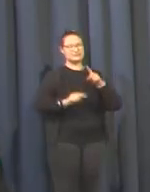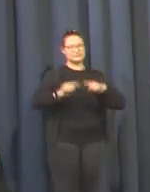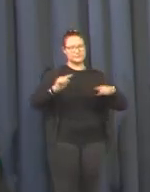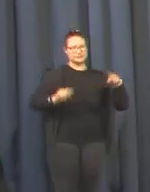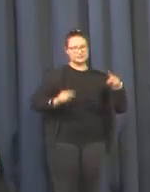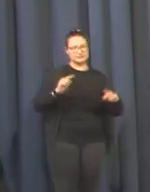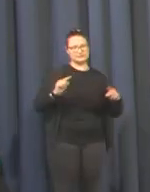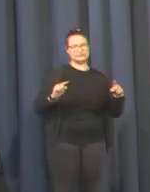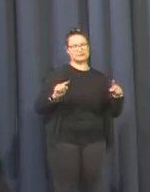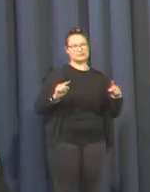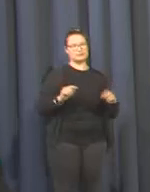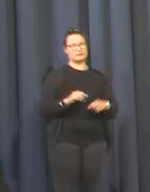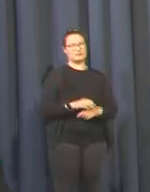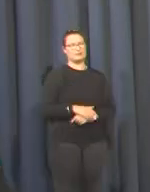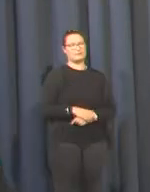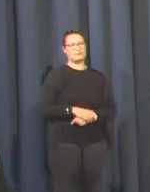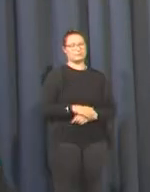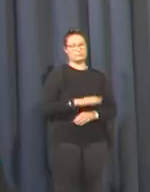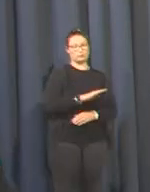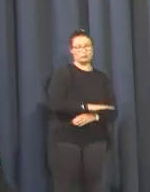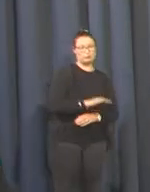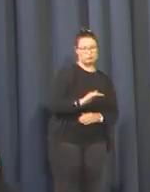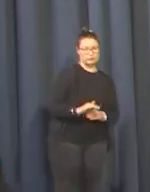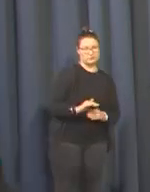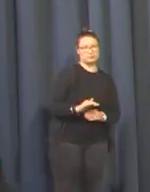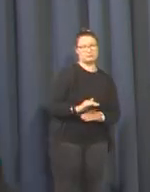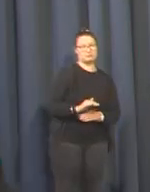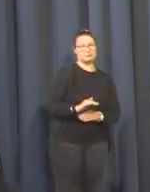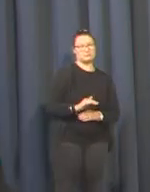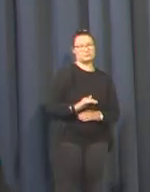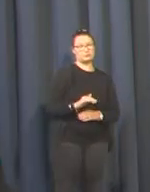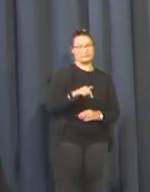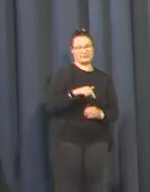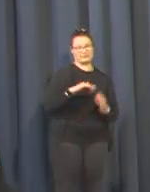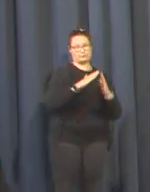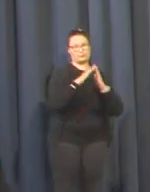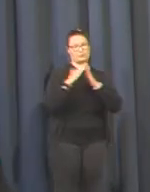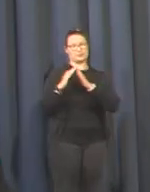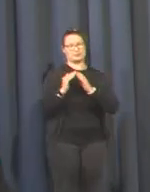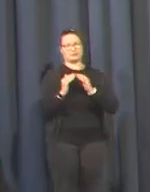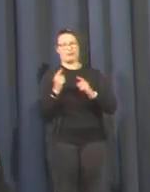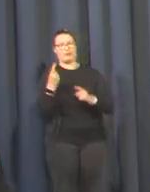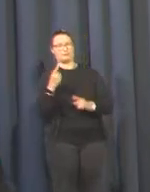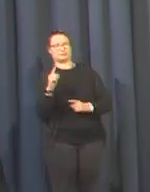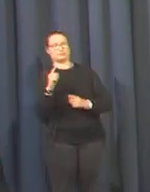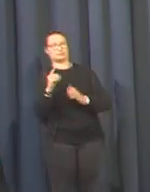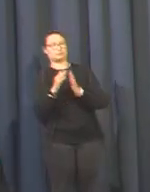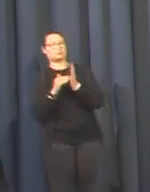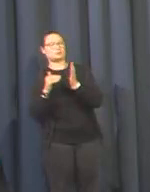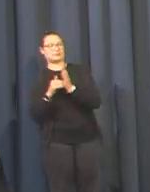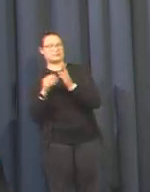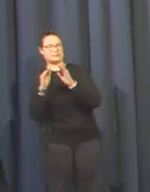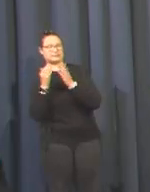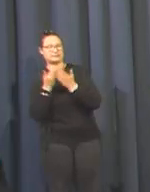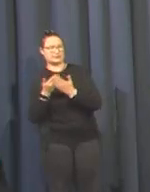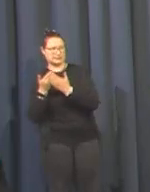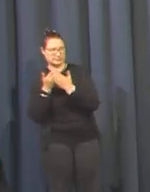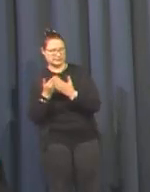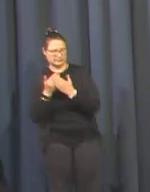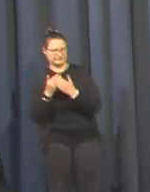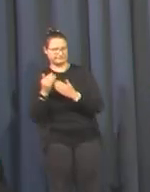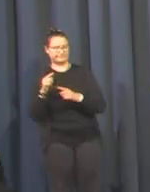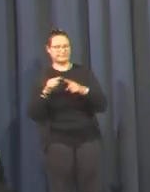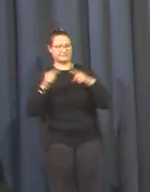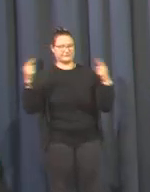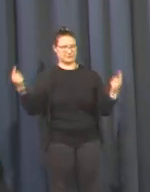between the children of this community and the national study, for certain ages there